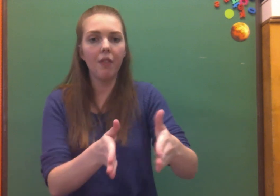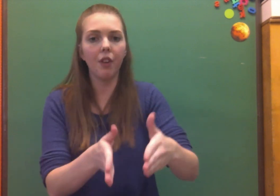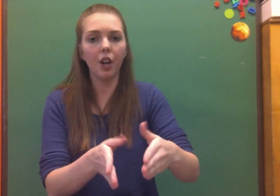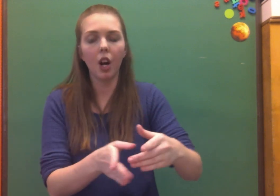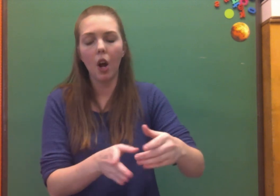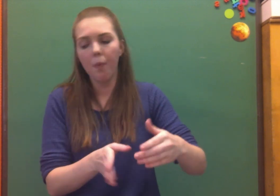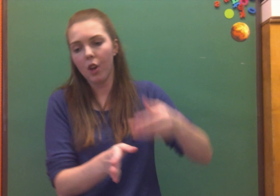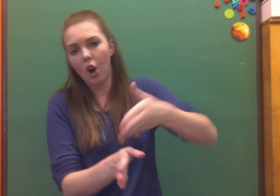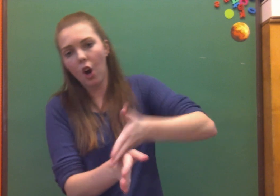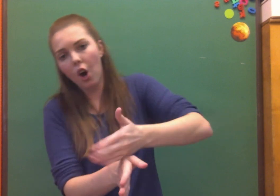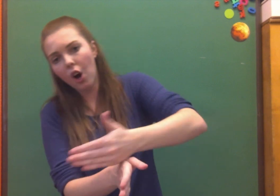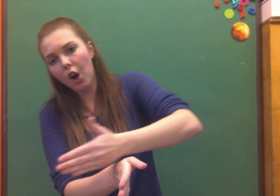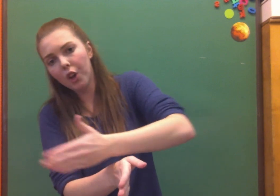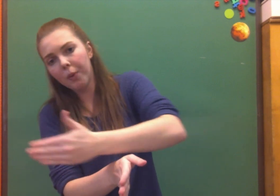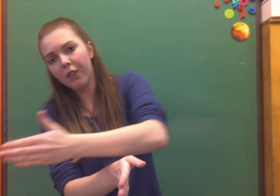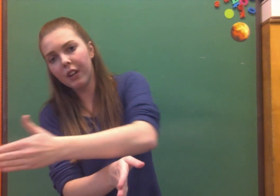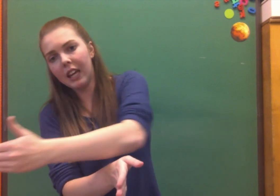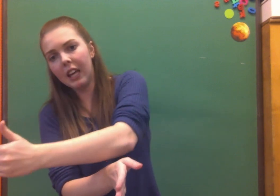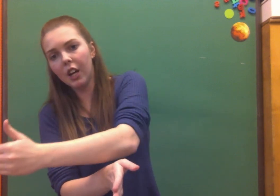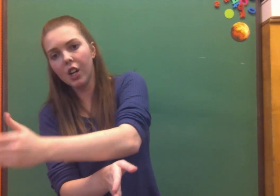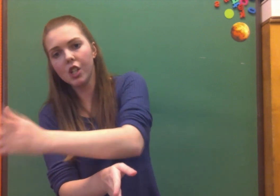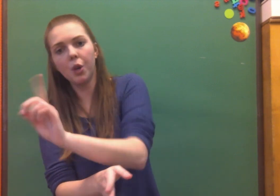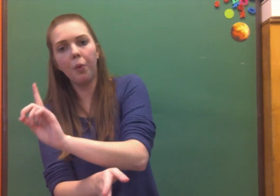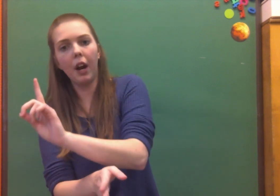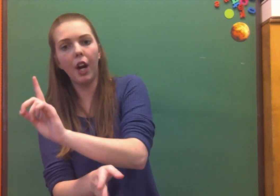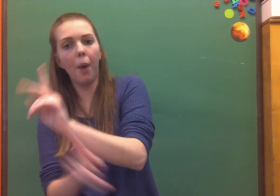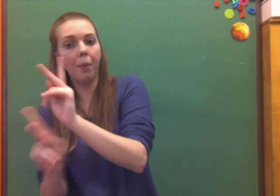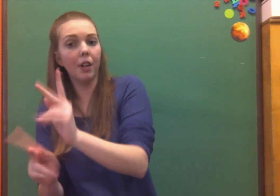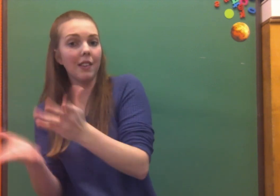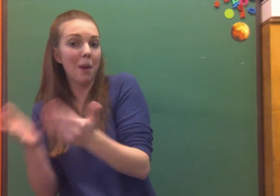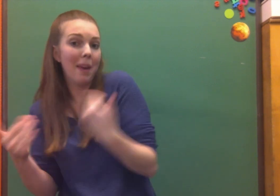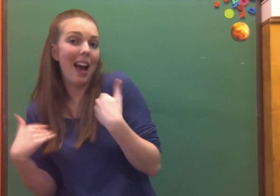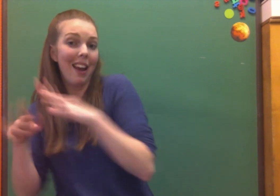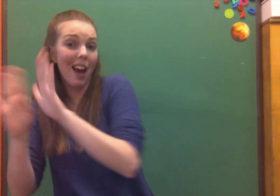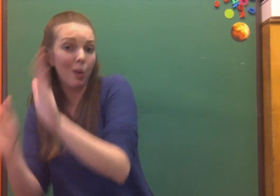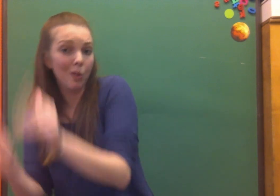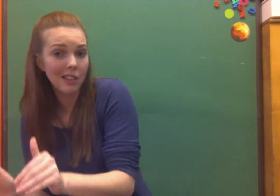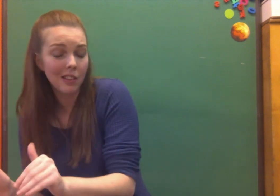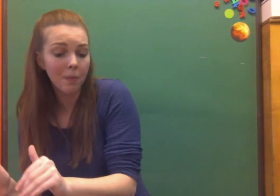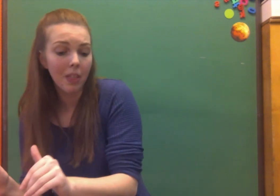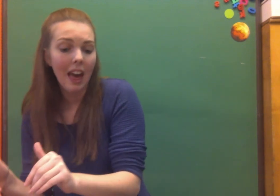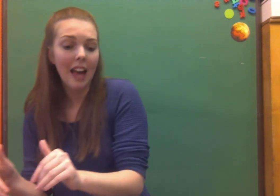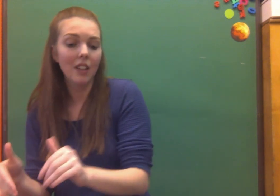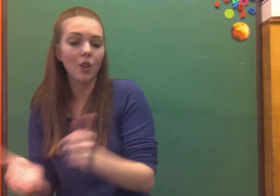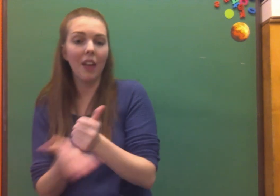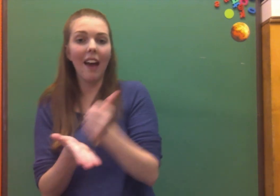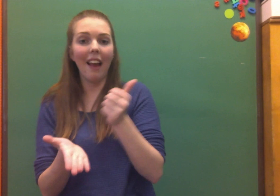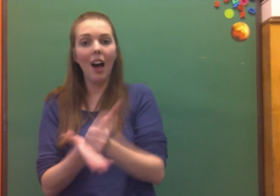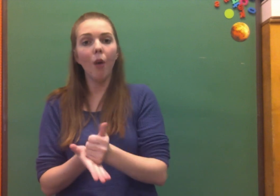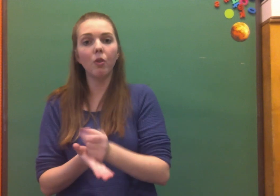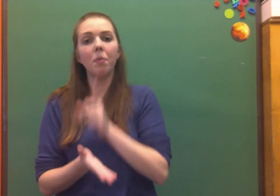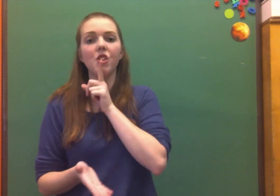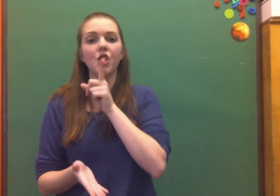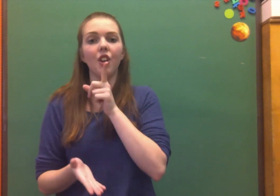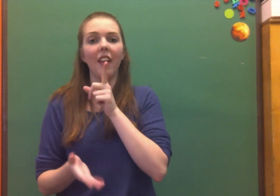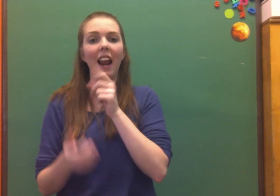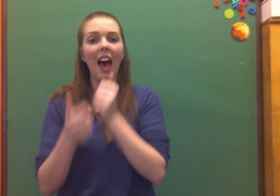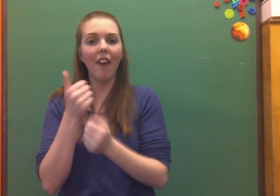river all the way over here to where a person maybe had a house. And so that helped be sure that